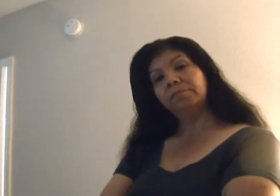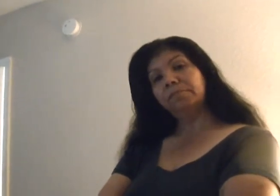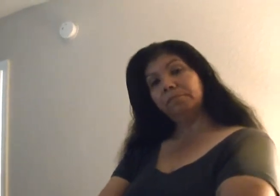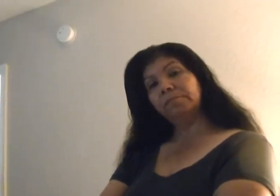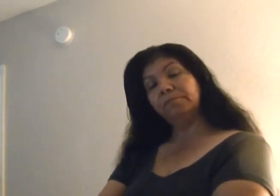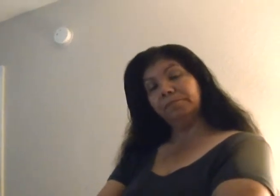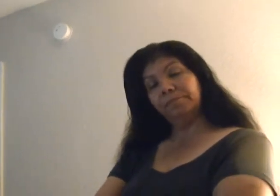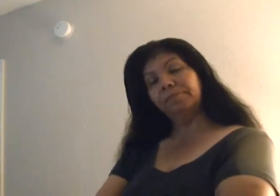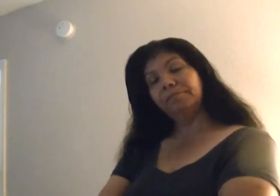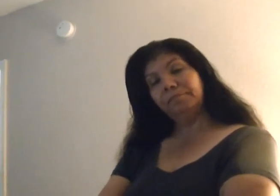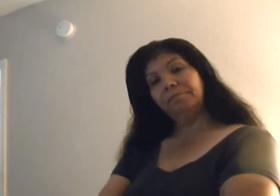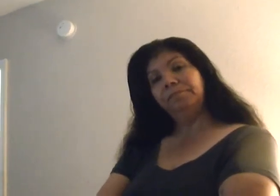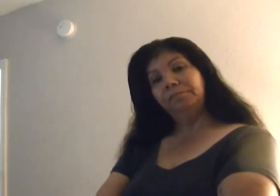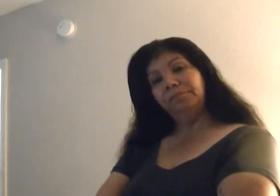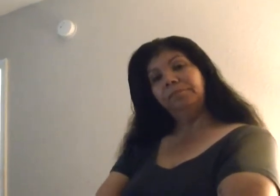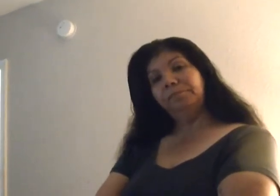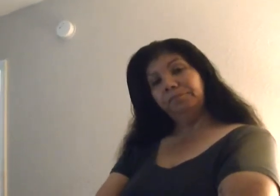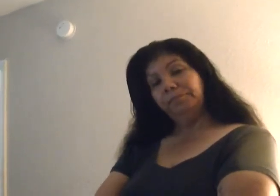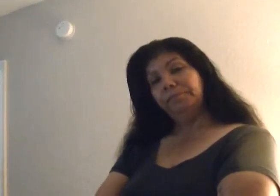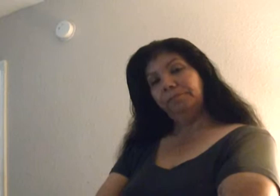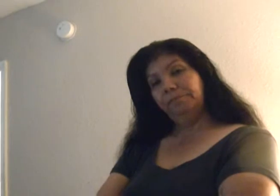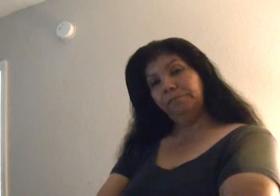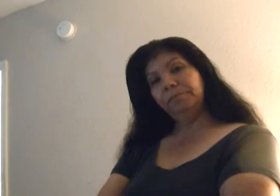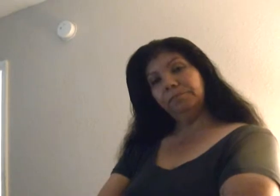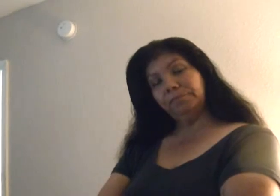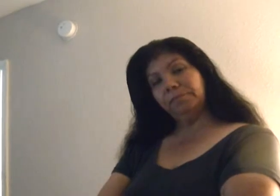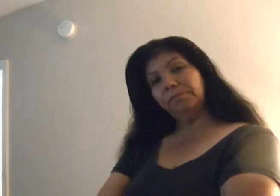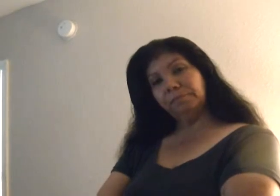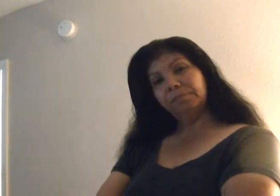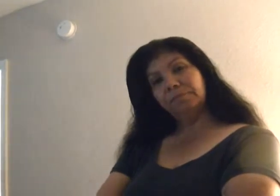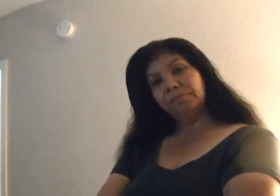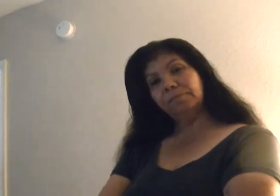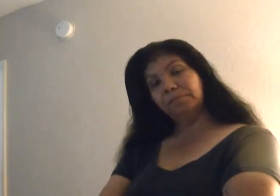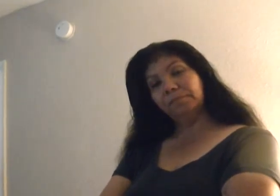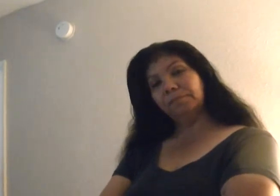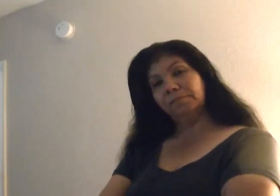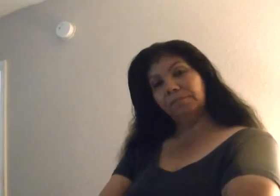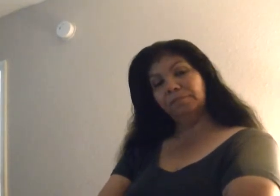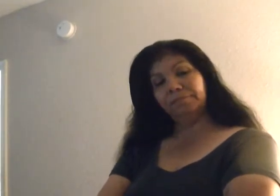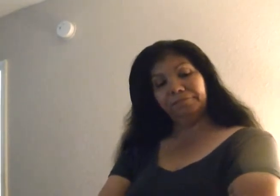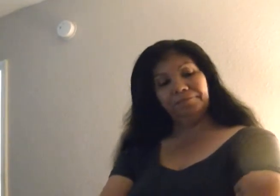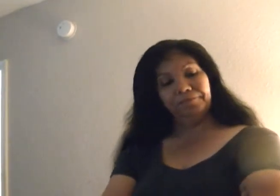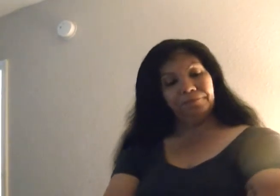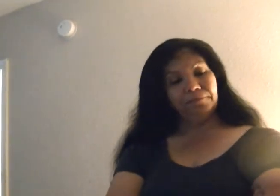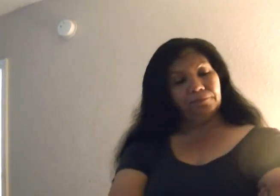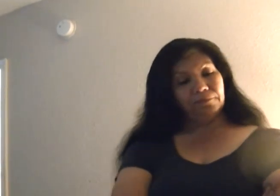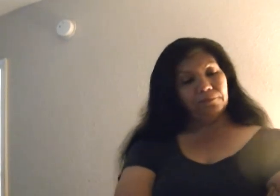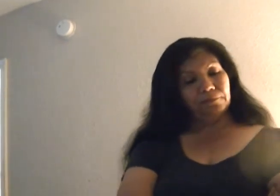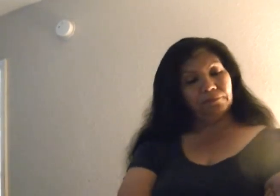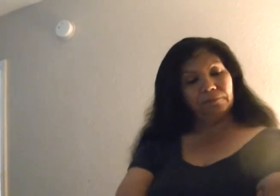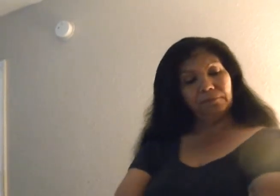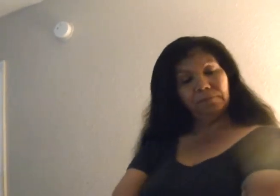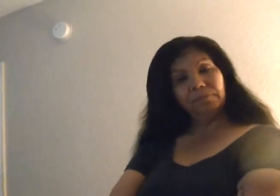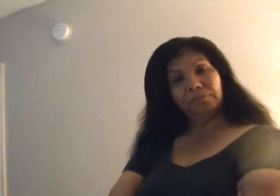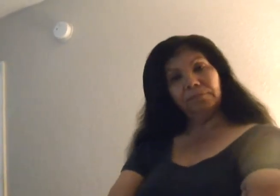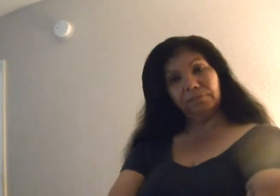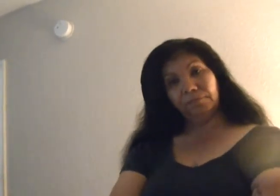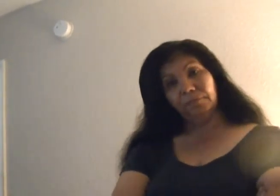He will not suffer my foot to be moved. Even though the enemy's coming in so strong, it seems like my foot's about to be moved by the enemy. God will lift up a